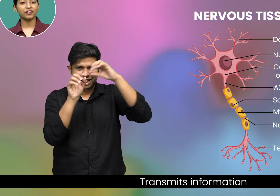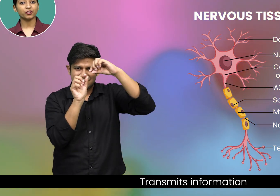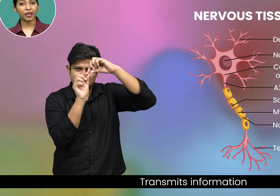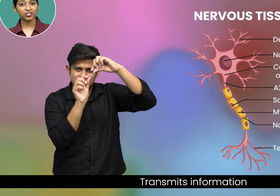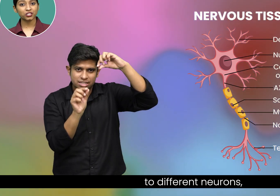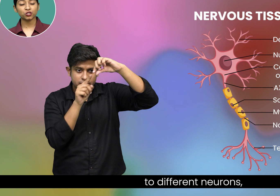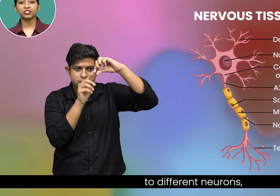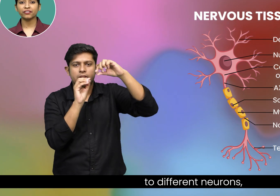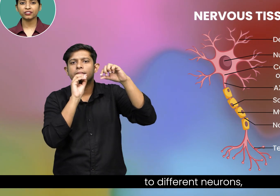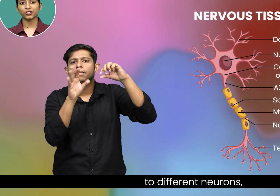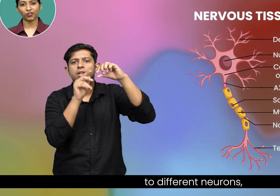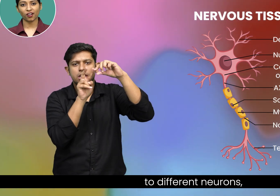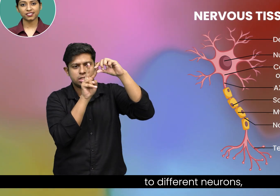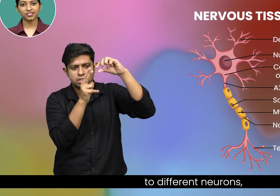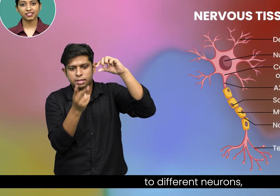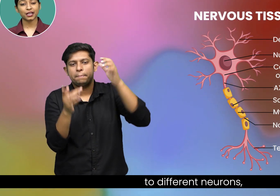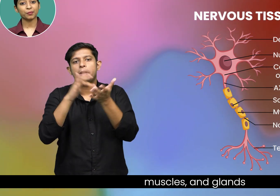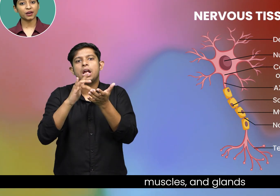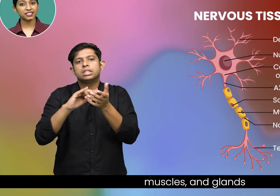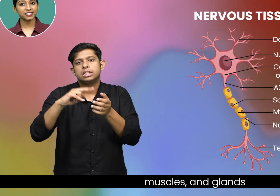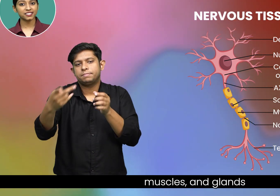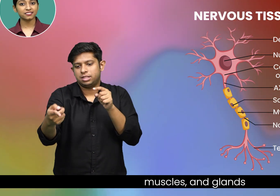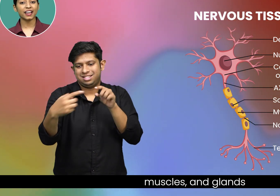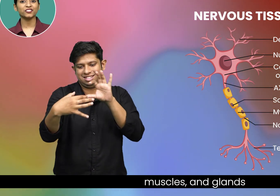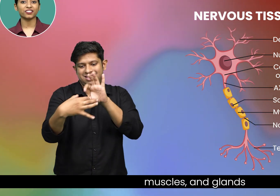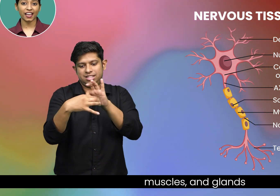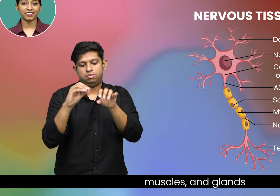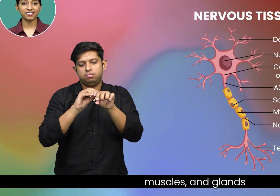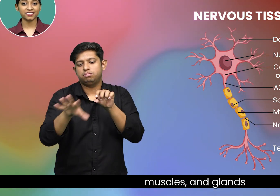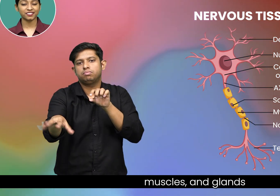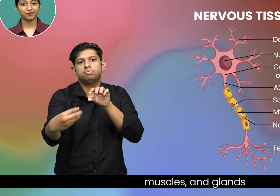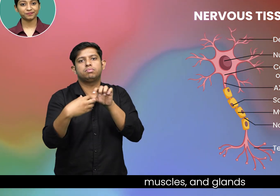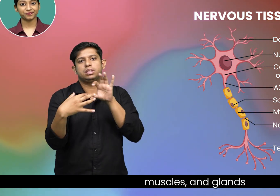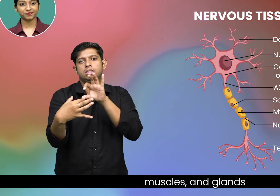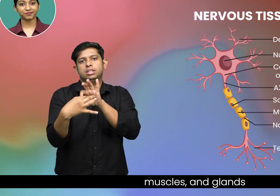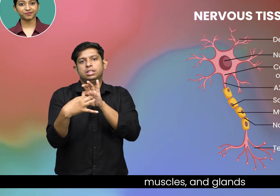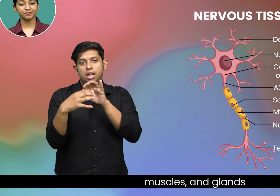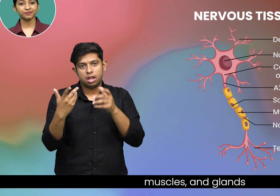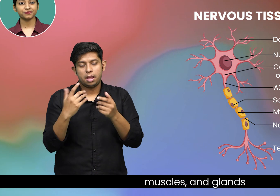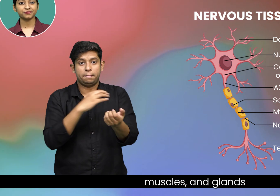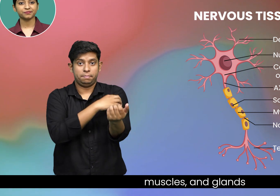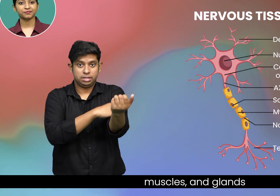Transmit information to different neurons, muscles and glands.